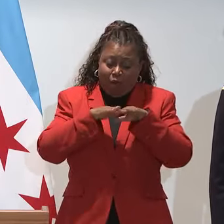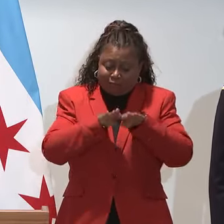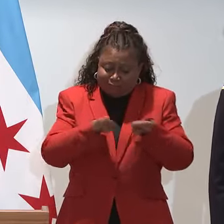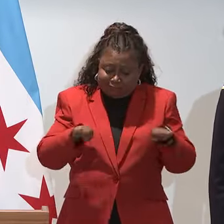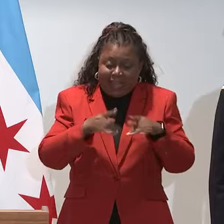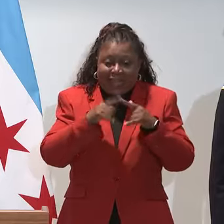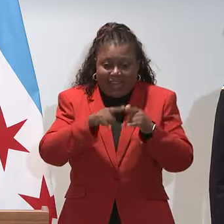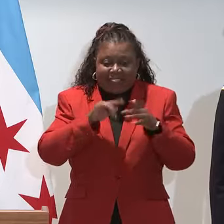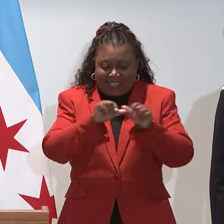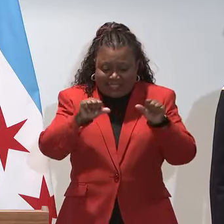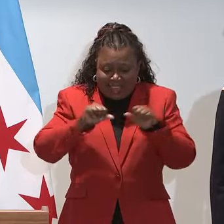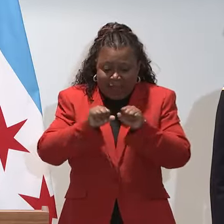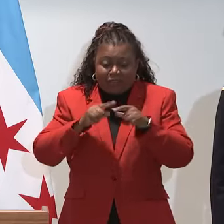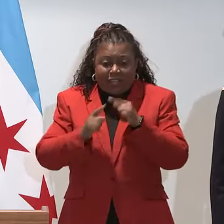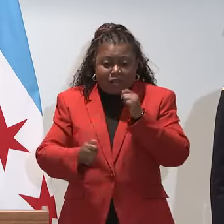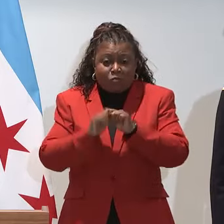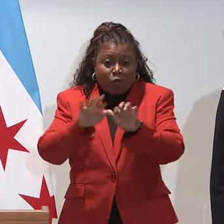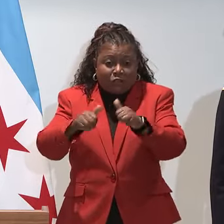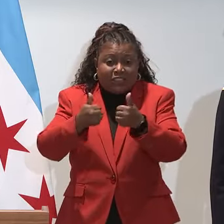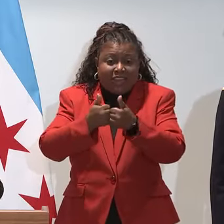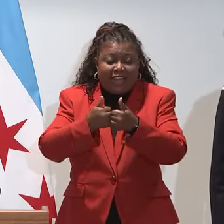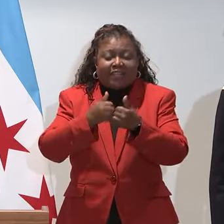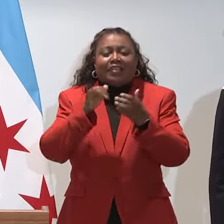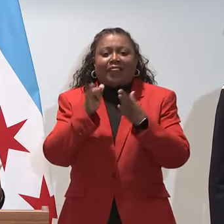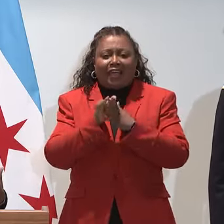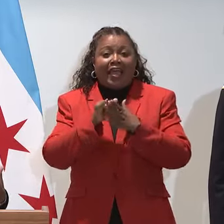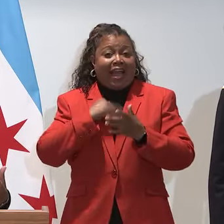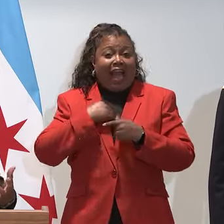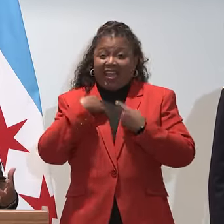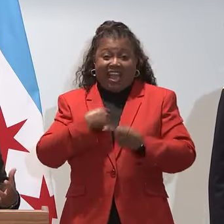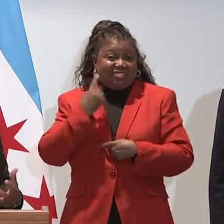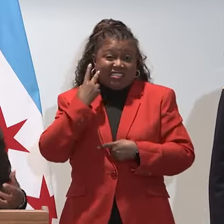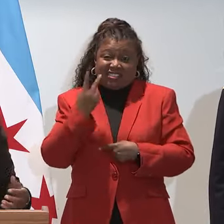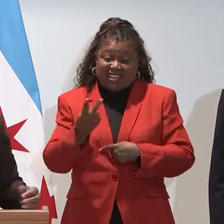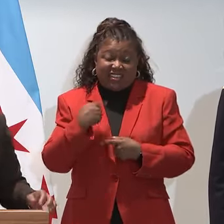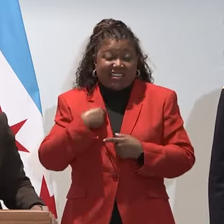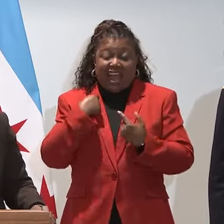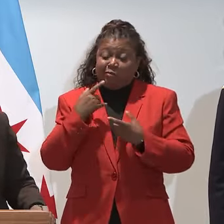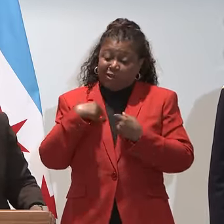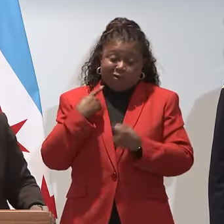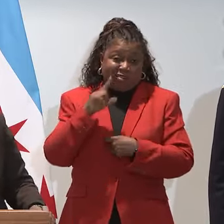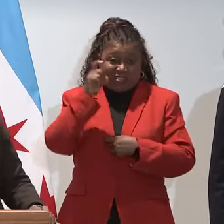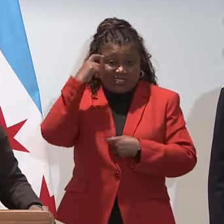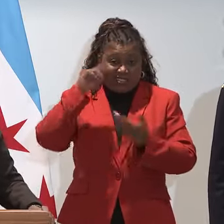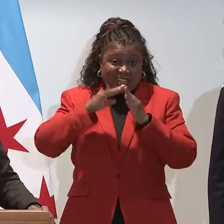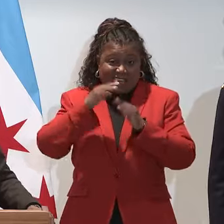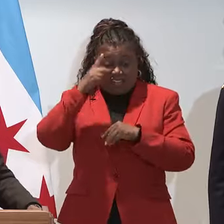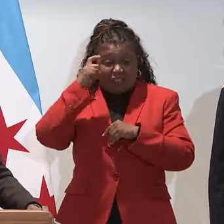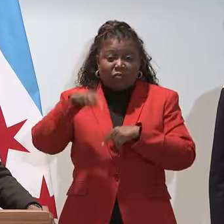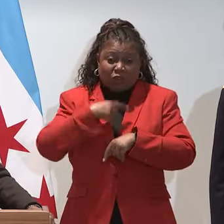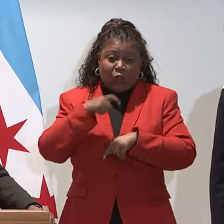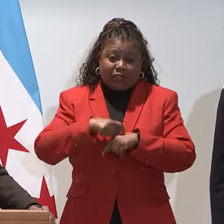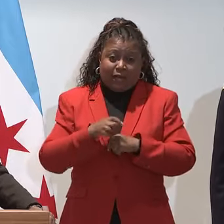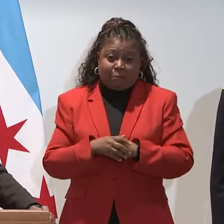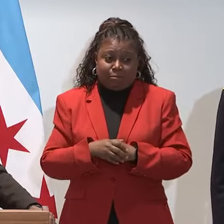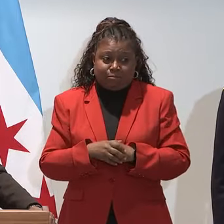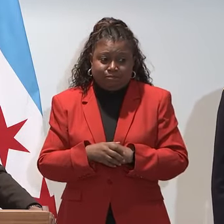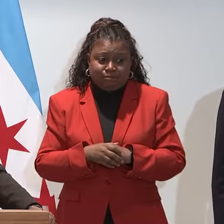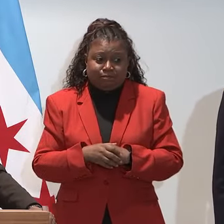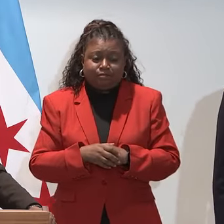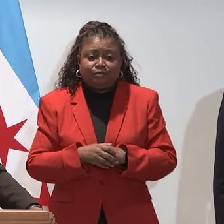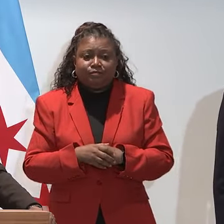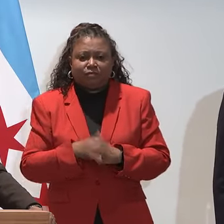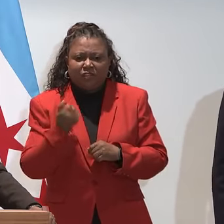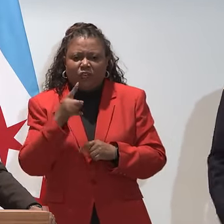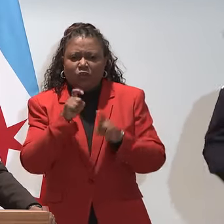ground in these areas that are most challenged that I haven't seen, and I've been around city government for quite some time.